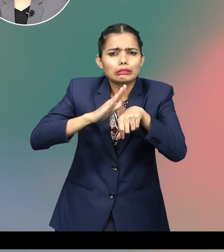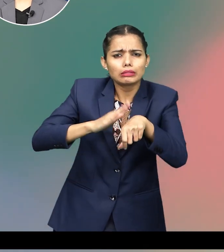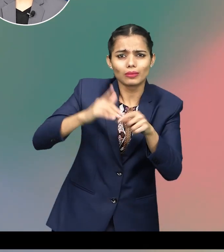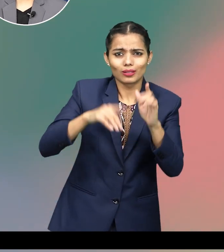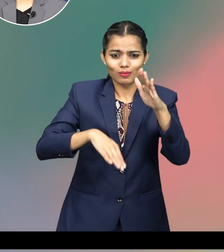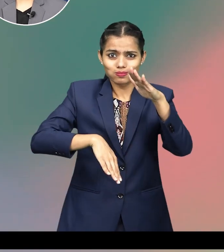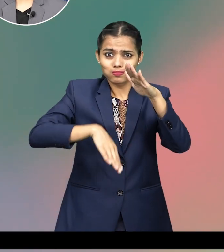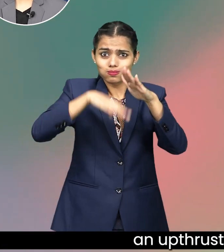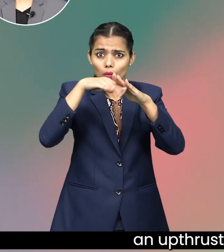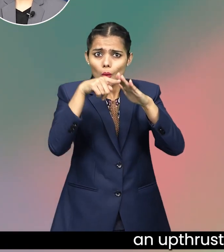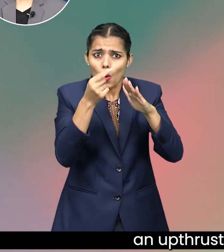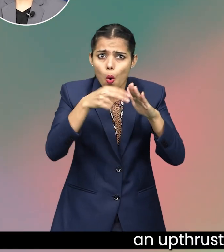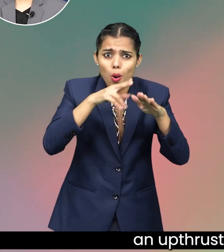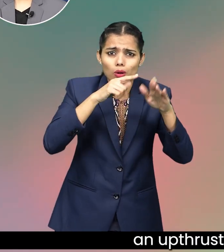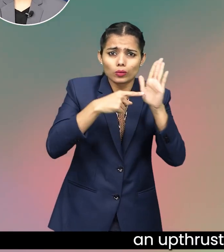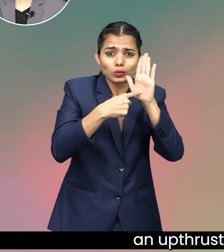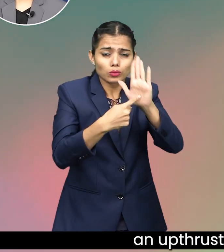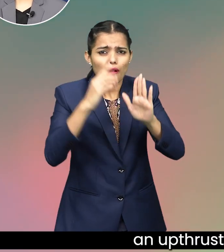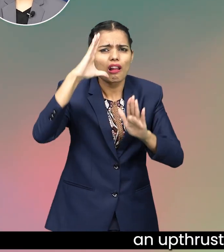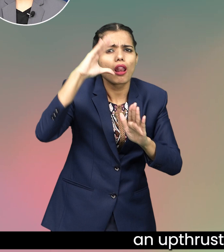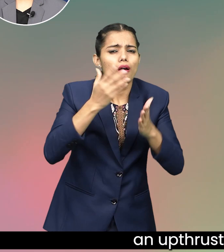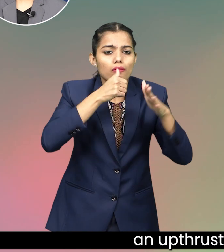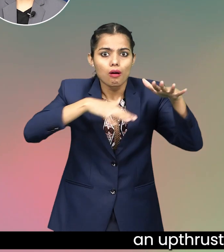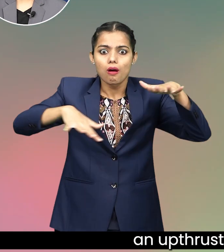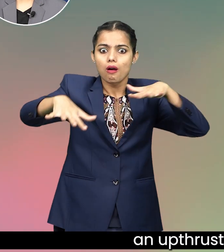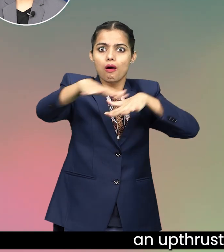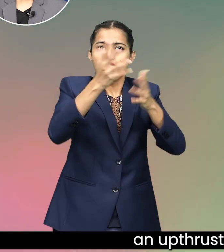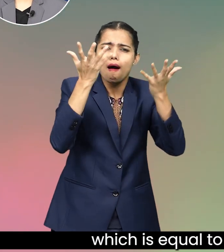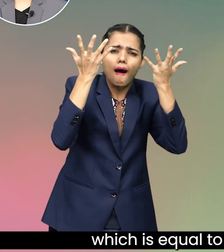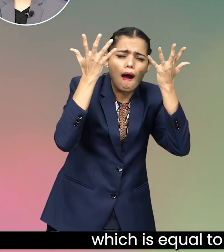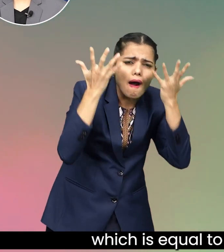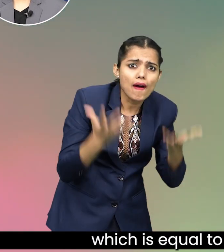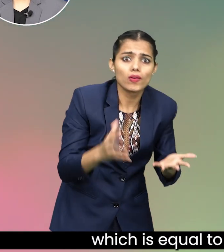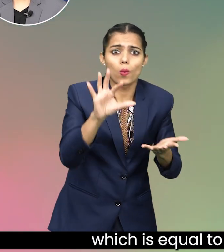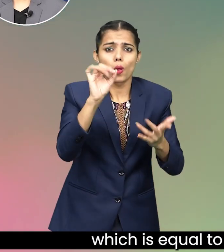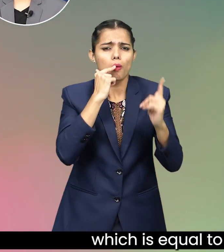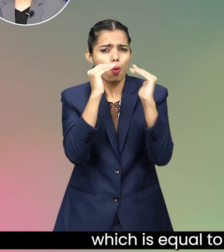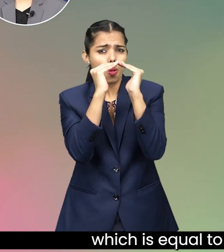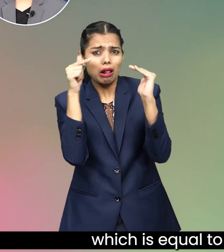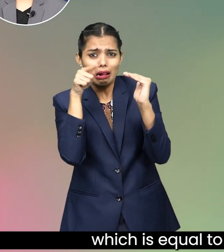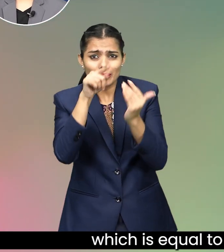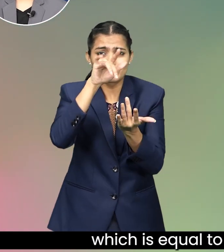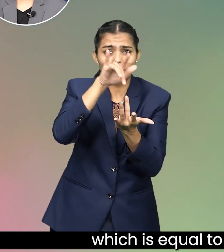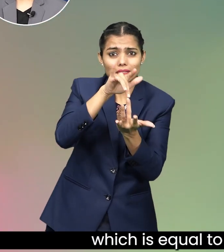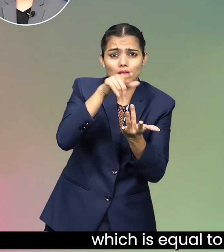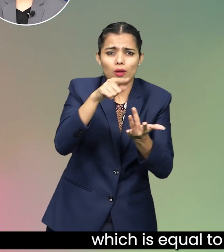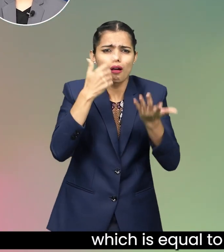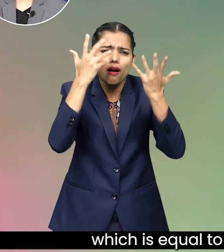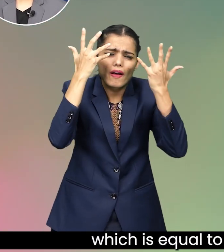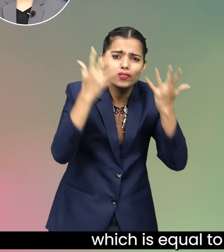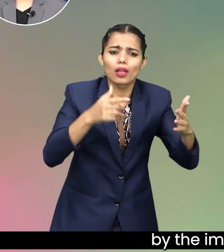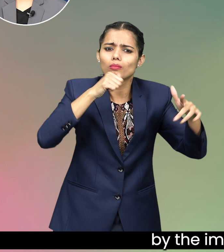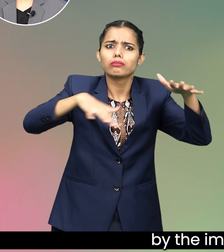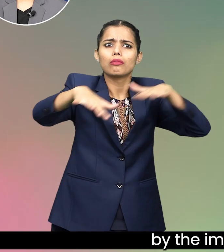it experiences an upthrust or apparent loss of weight which is equal to the weight of the fluid